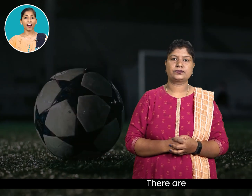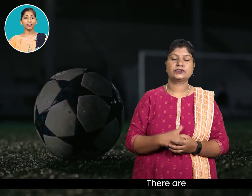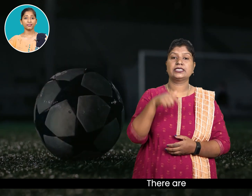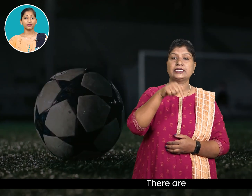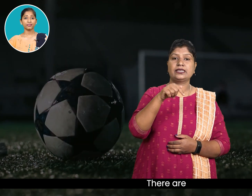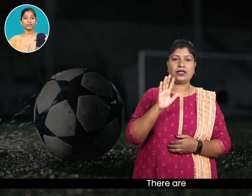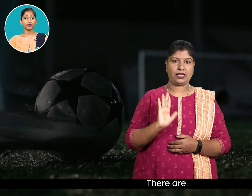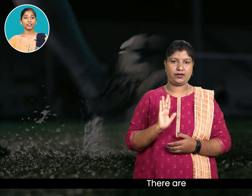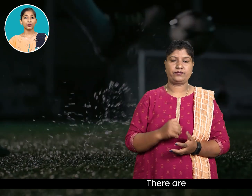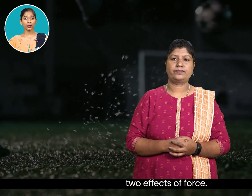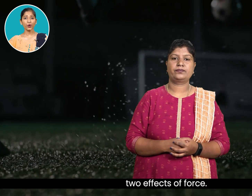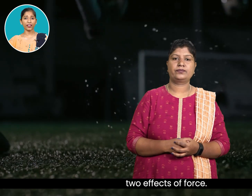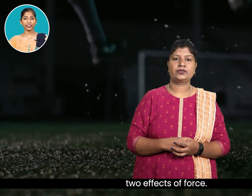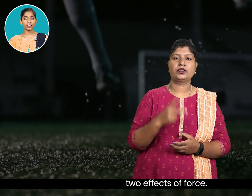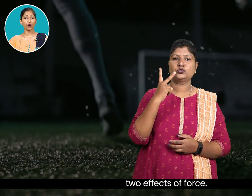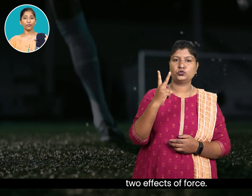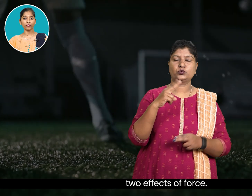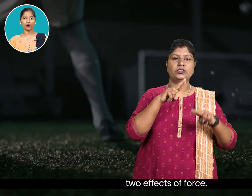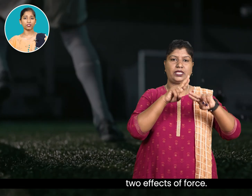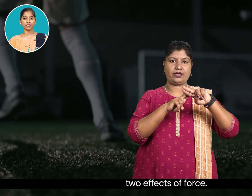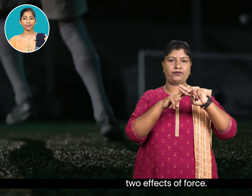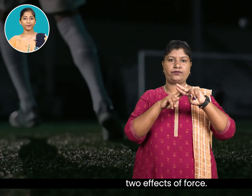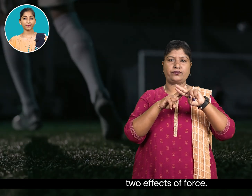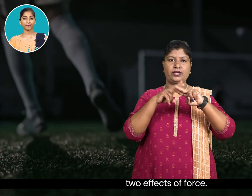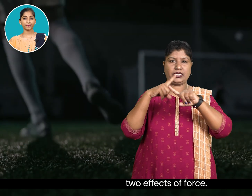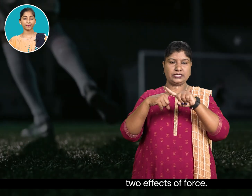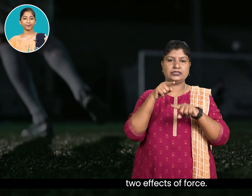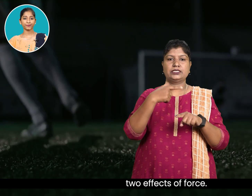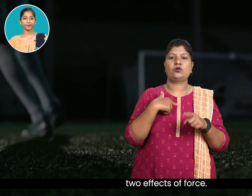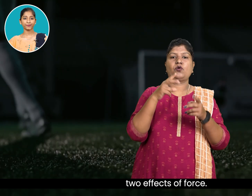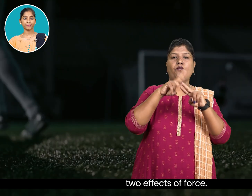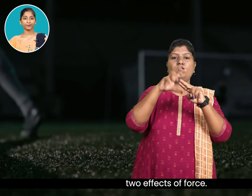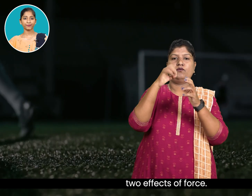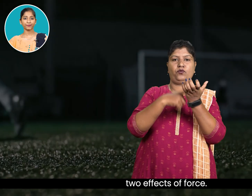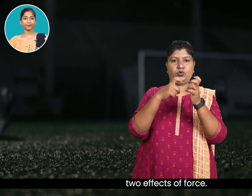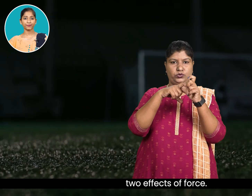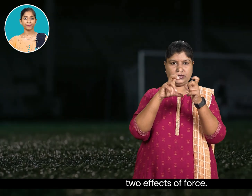There are two effects of force.